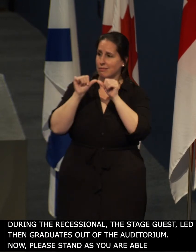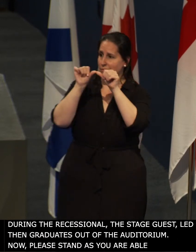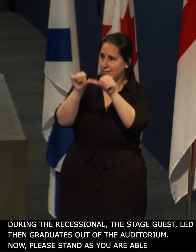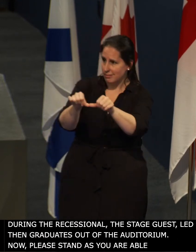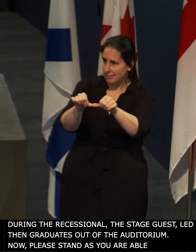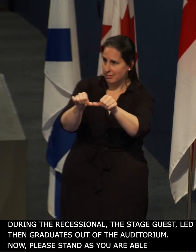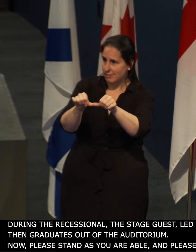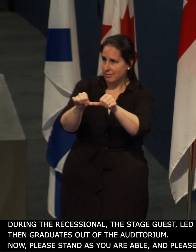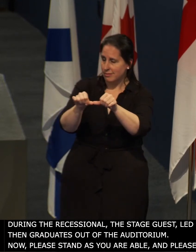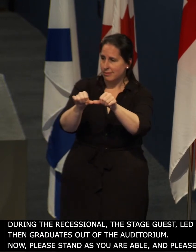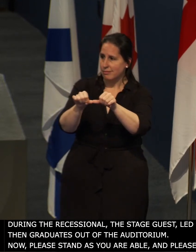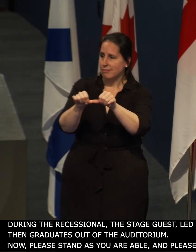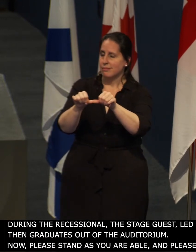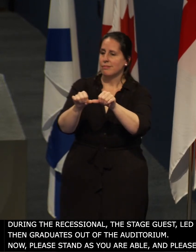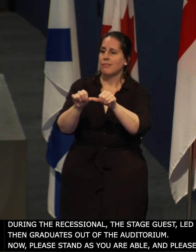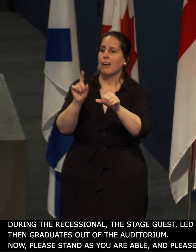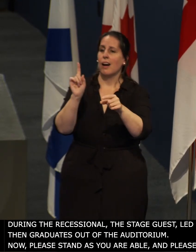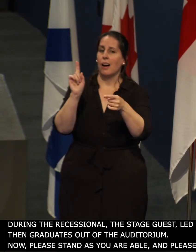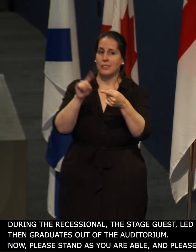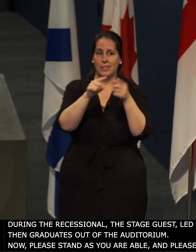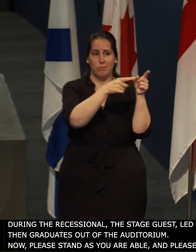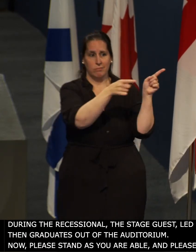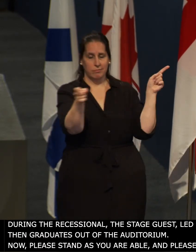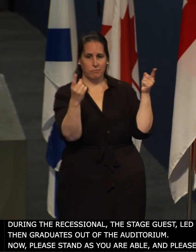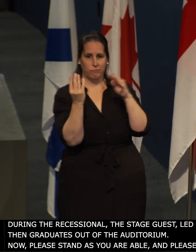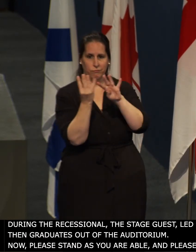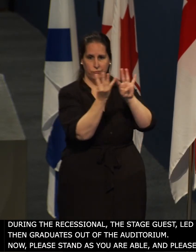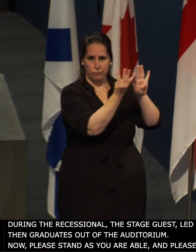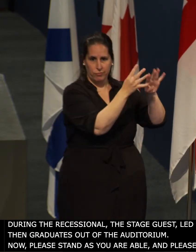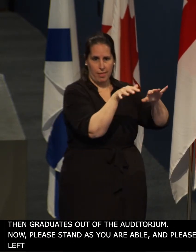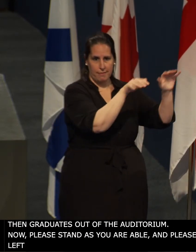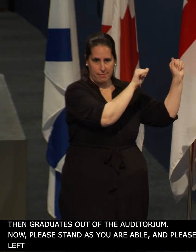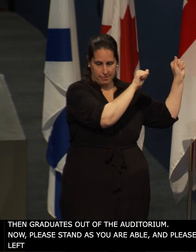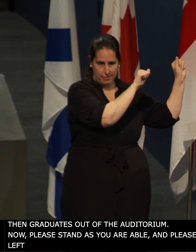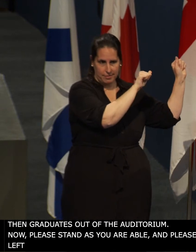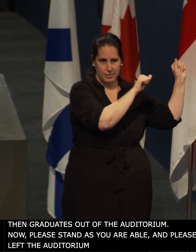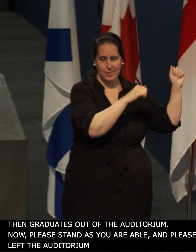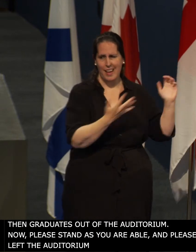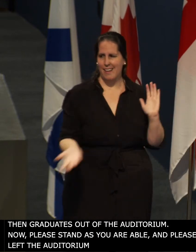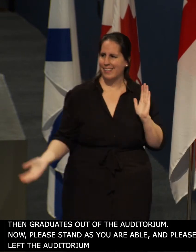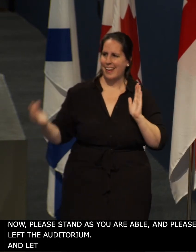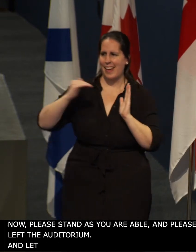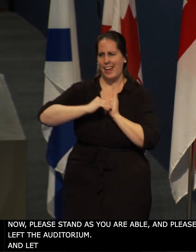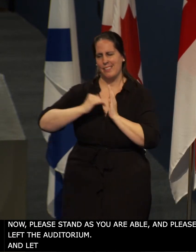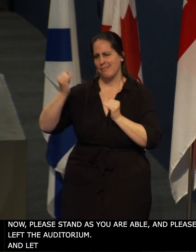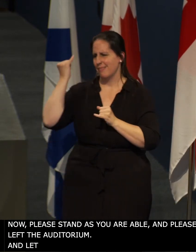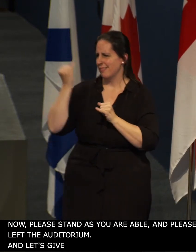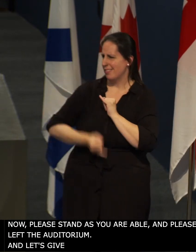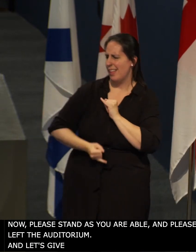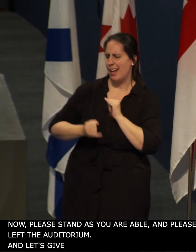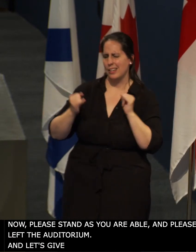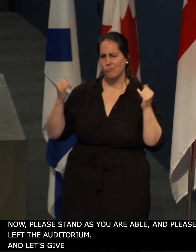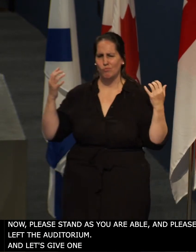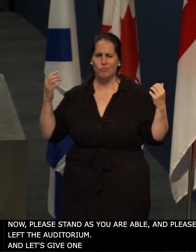your seat until the graduates have left the auditorium, and let's give one huge,